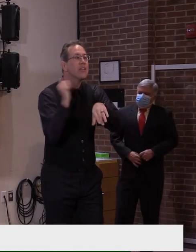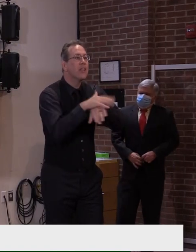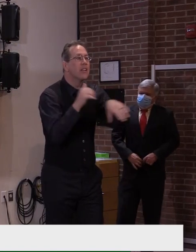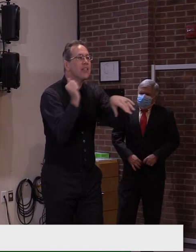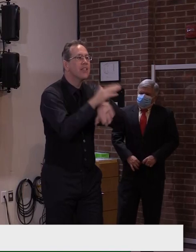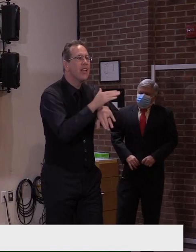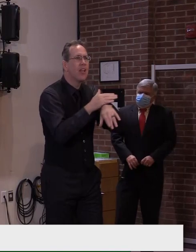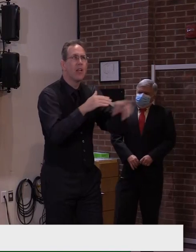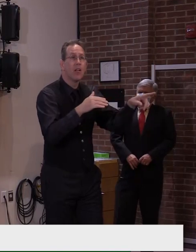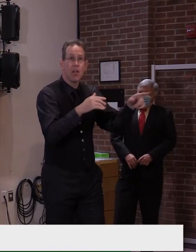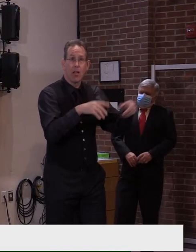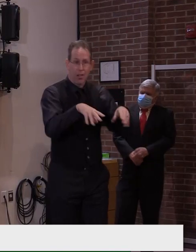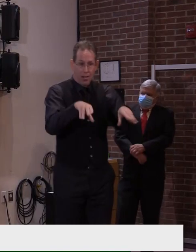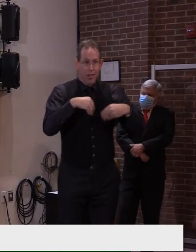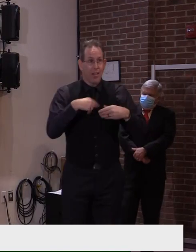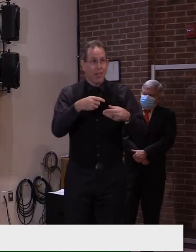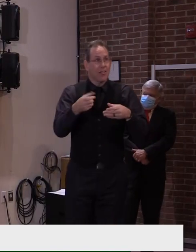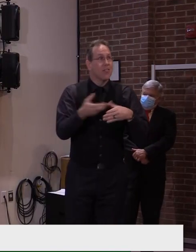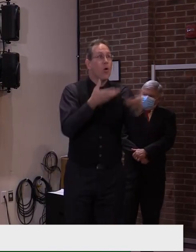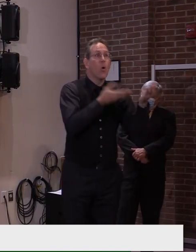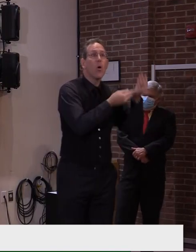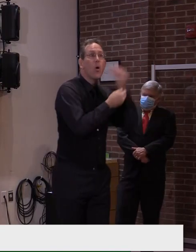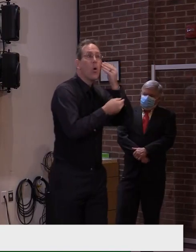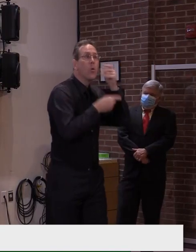right. It will affect our numbers